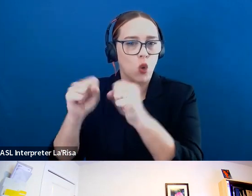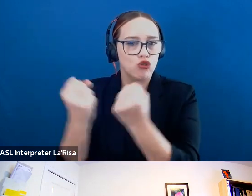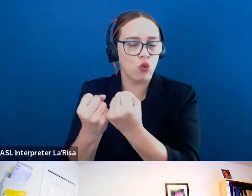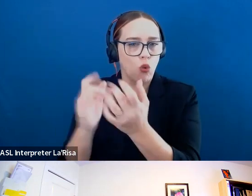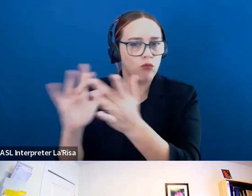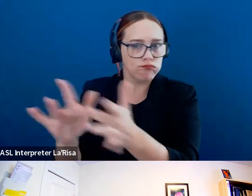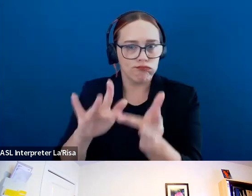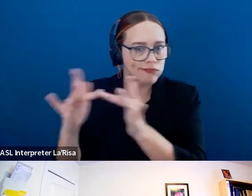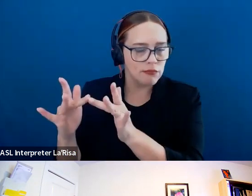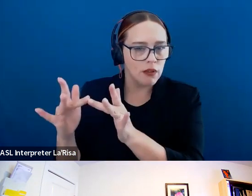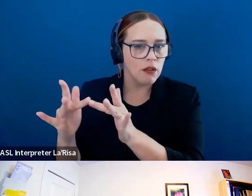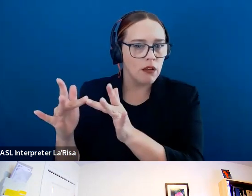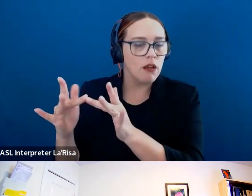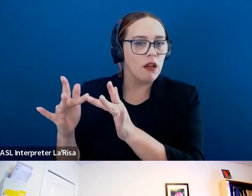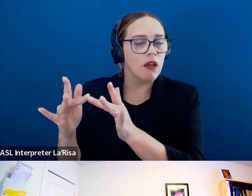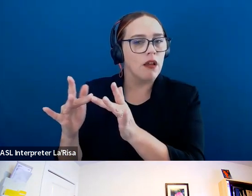employment